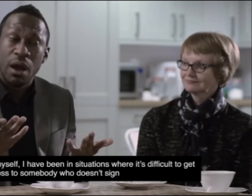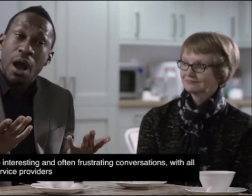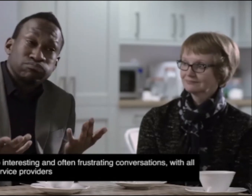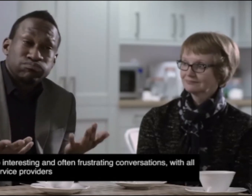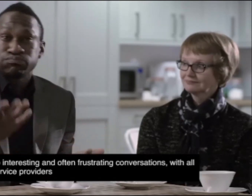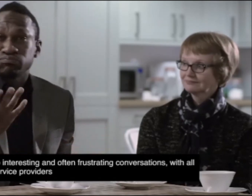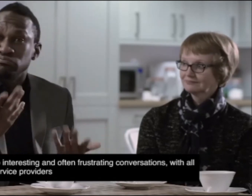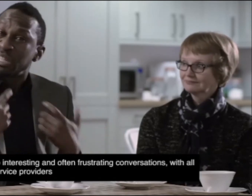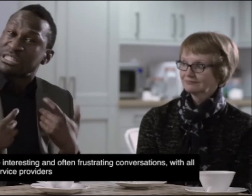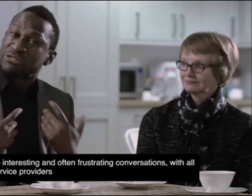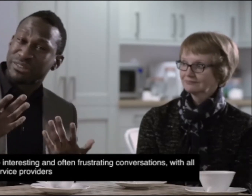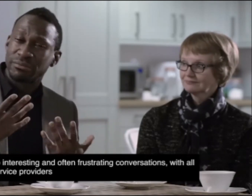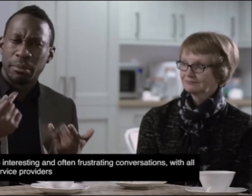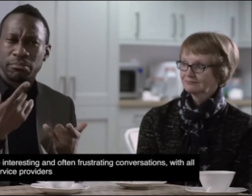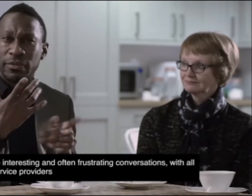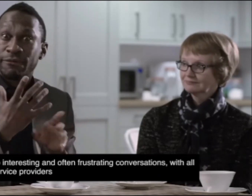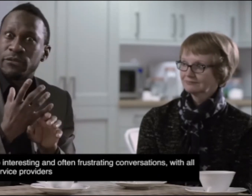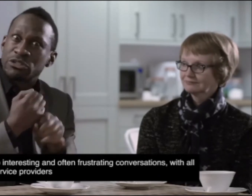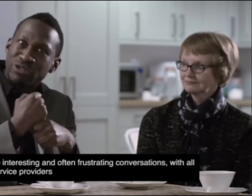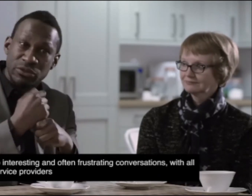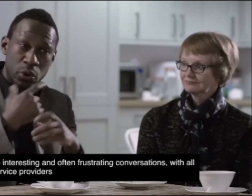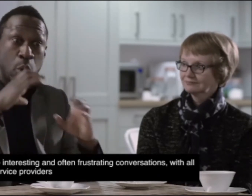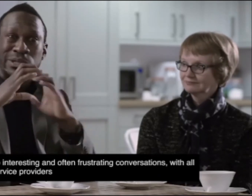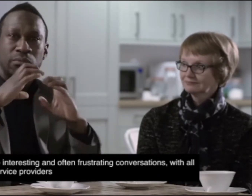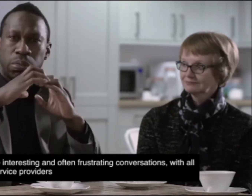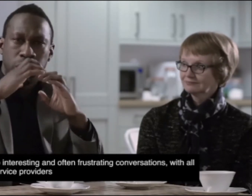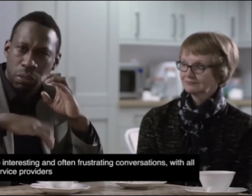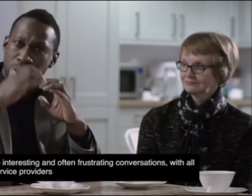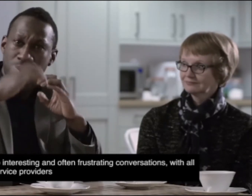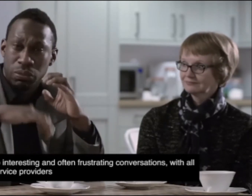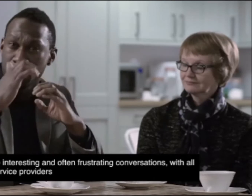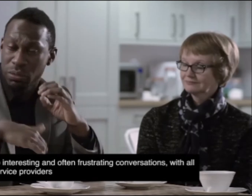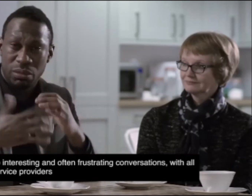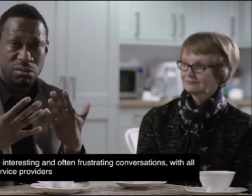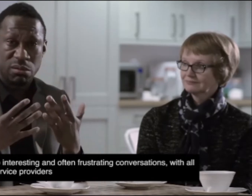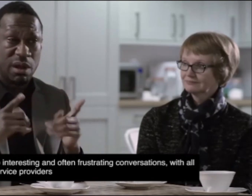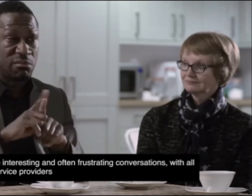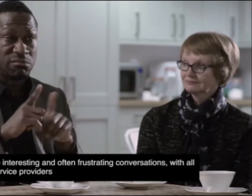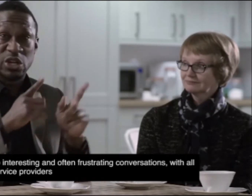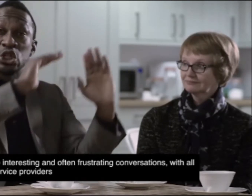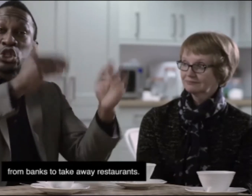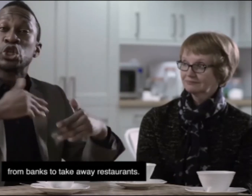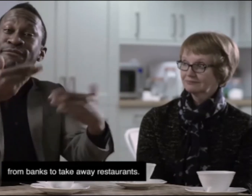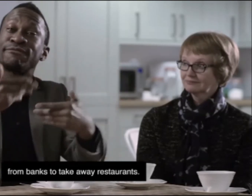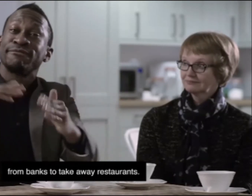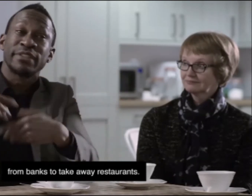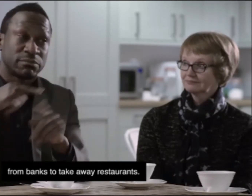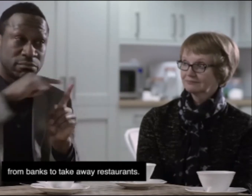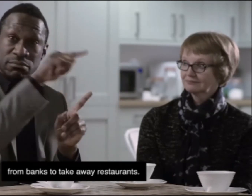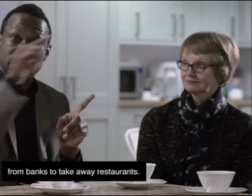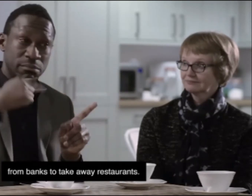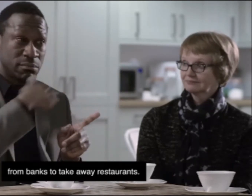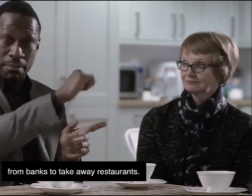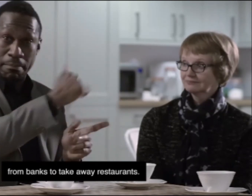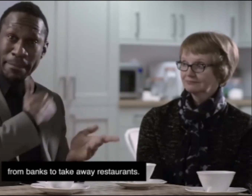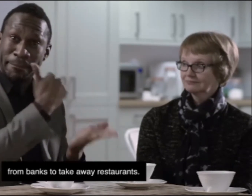And it's led to interesting and often frustrating conversations with all manner of service providers, from banks to takeaway restaurants.